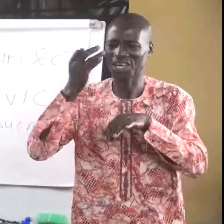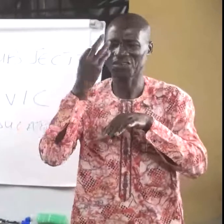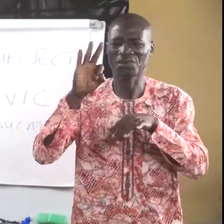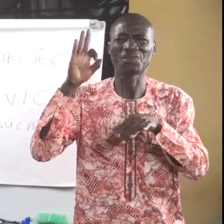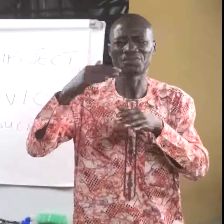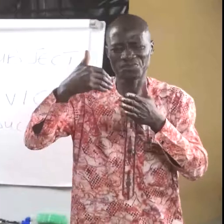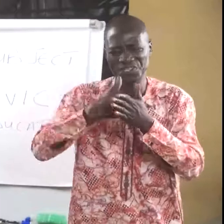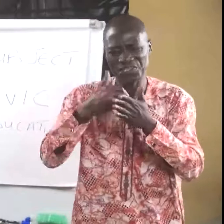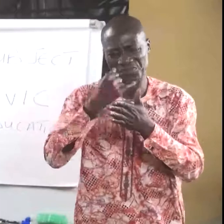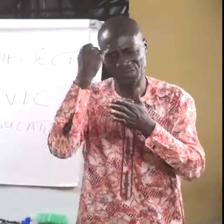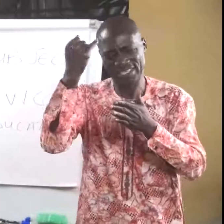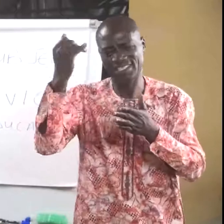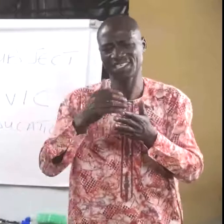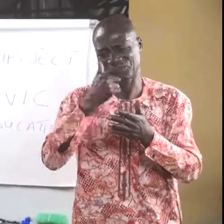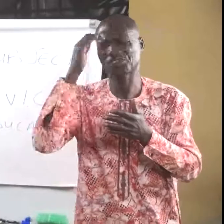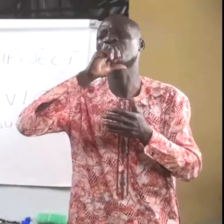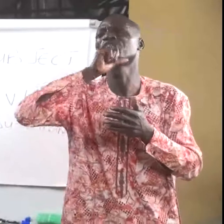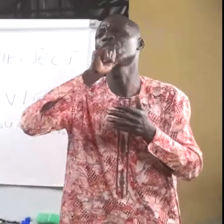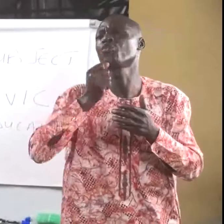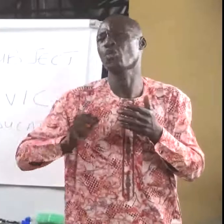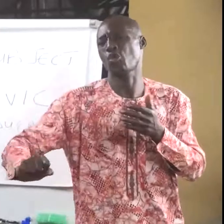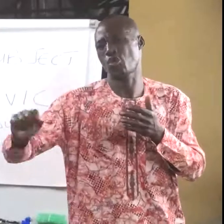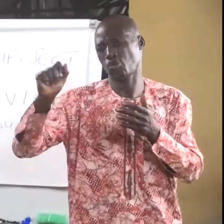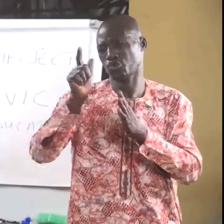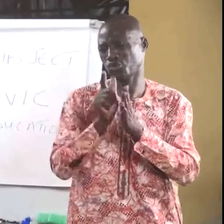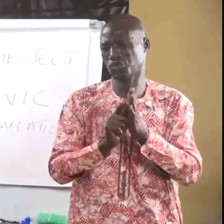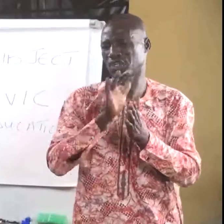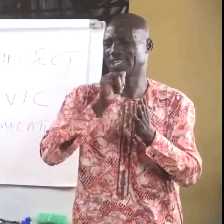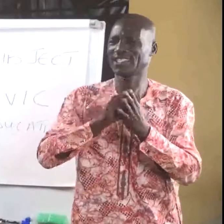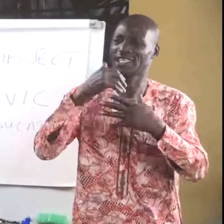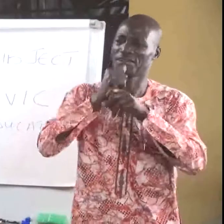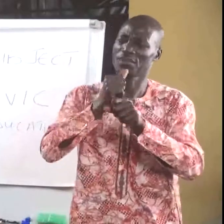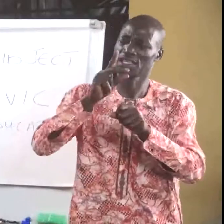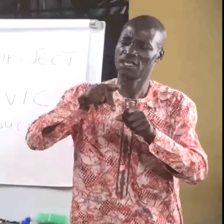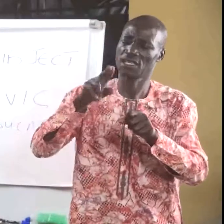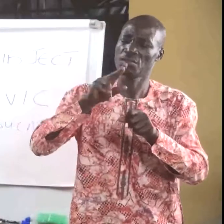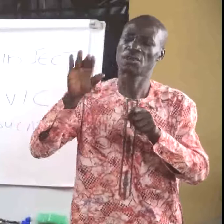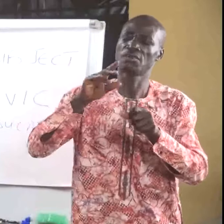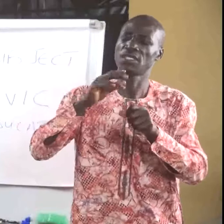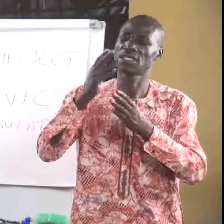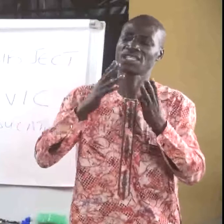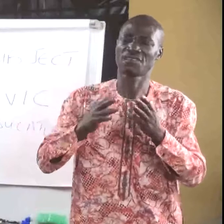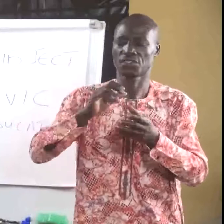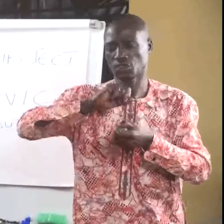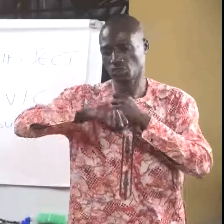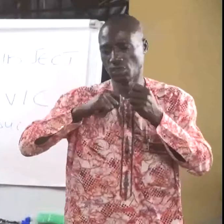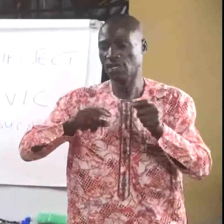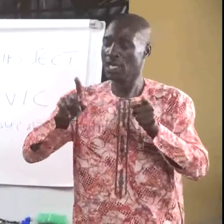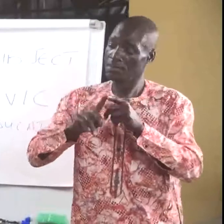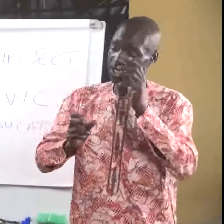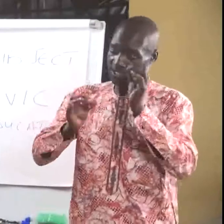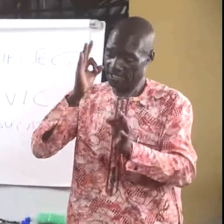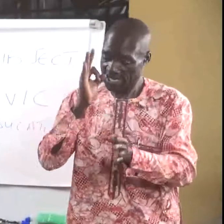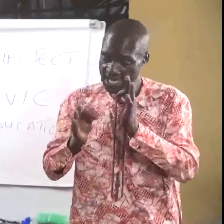colonial influence, and that beat them to do the same thing year in, year out. But if they